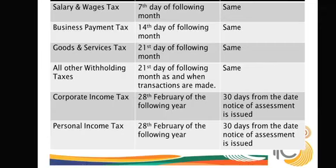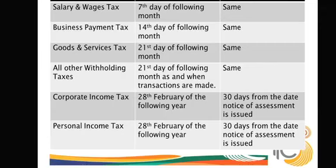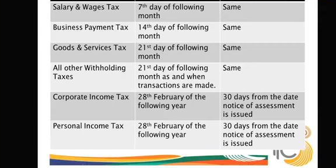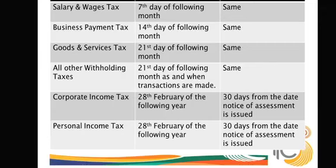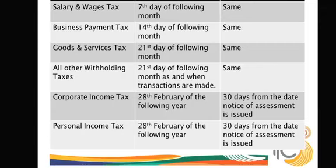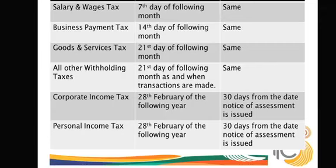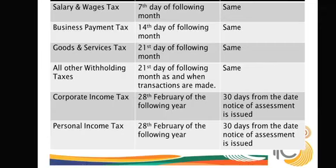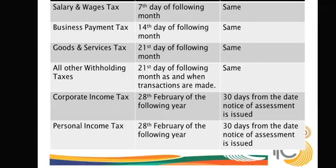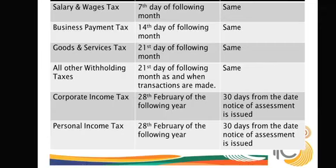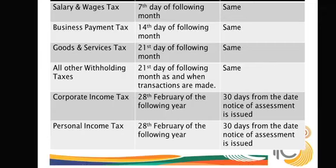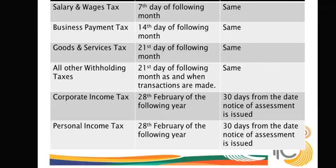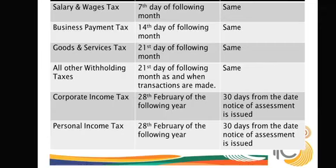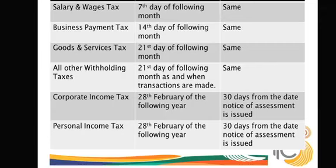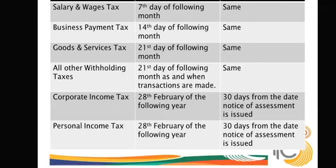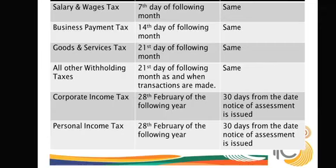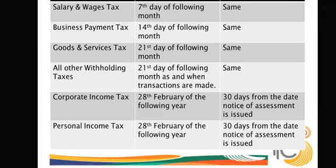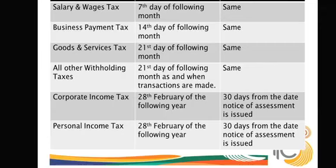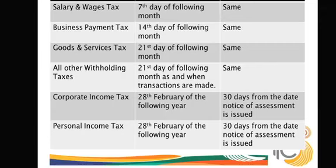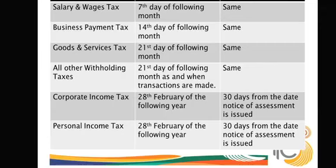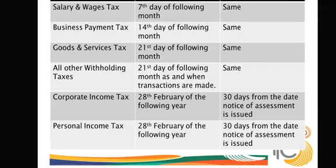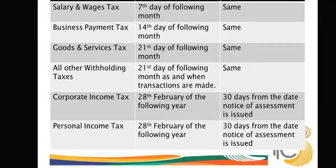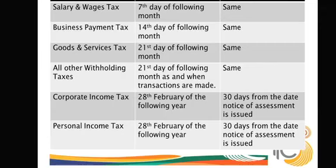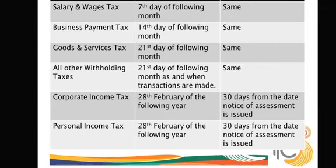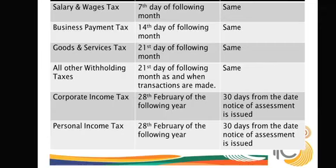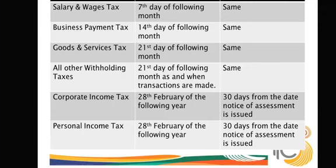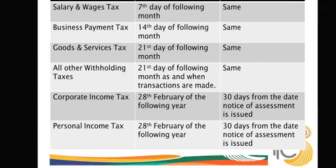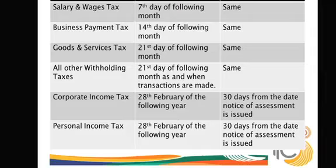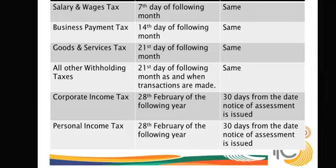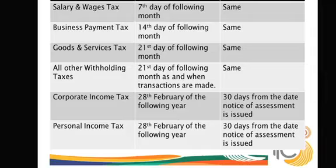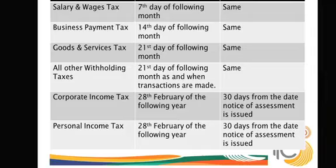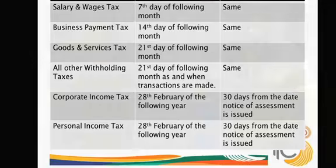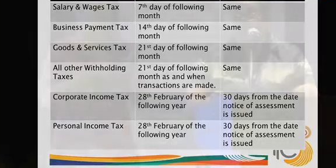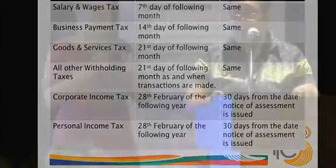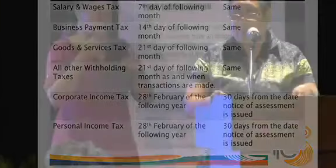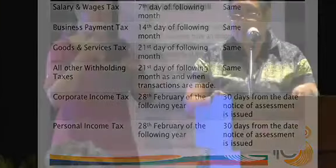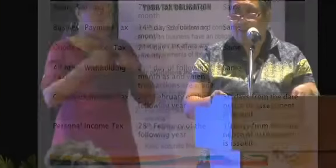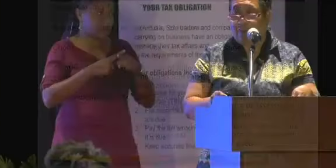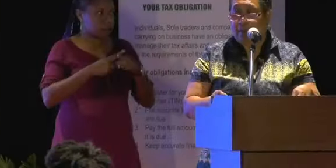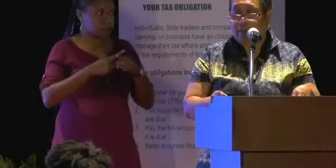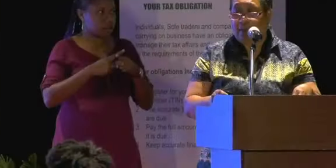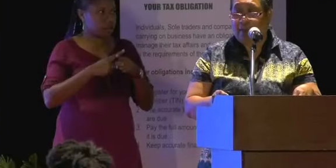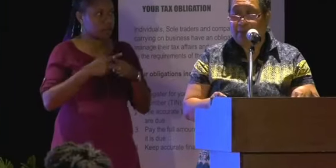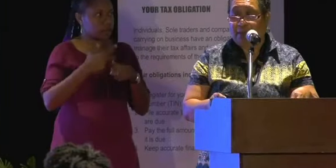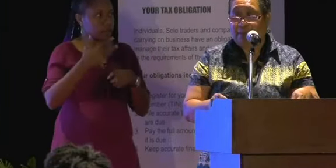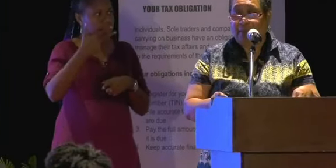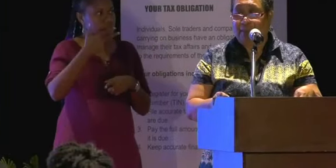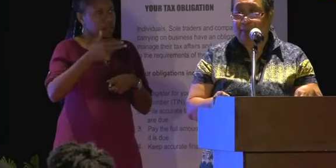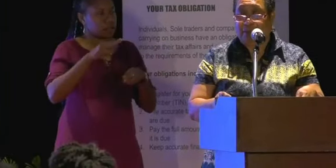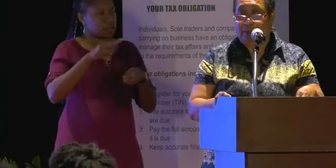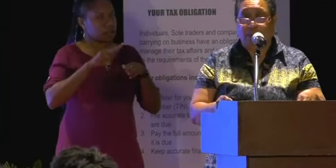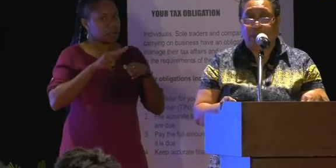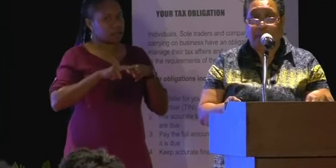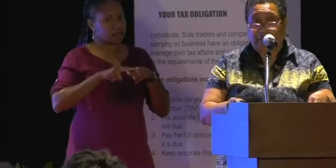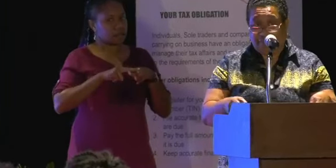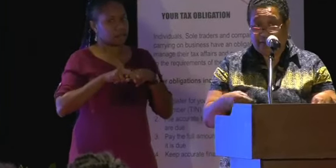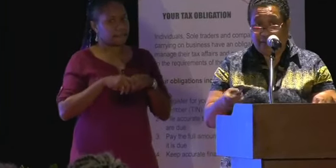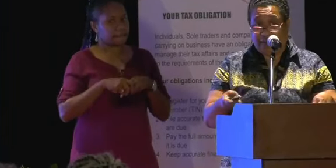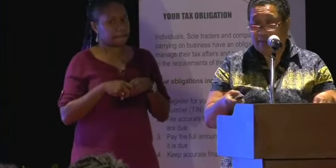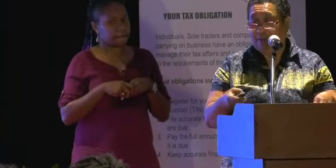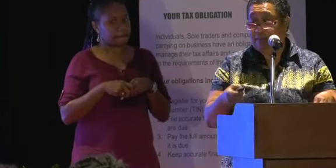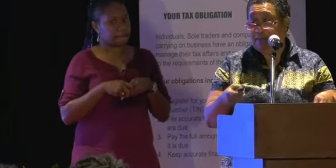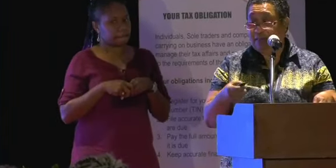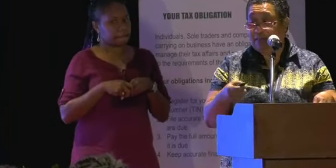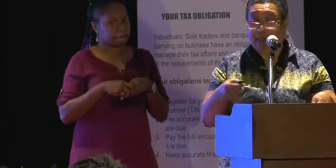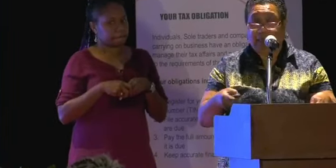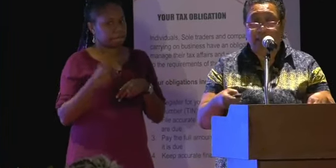Okay, they're both due on the 28th of February, and the payments are due